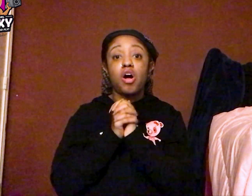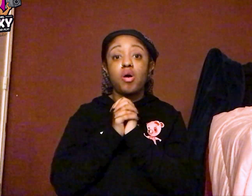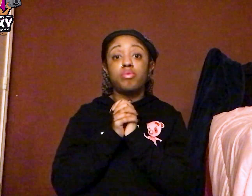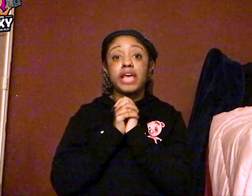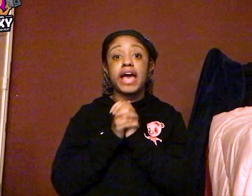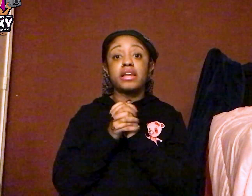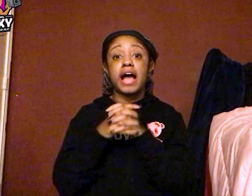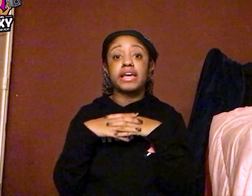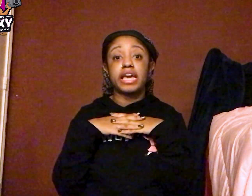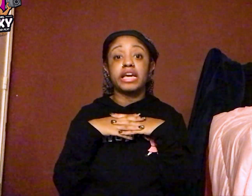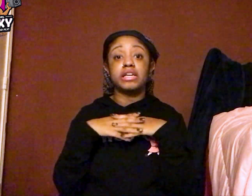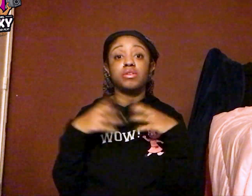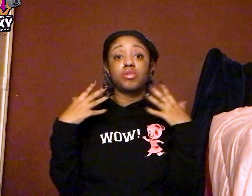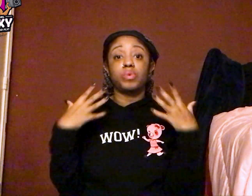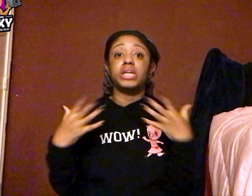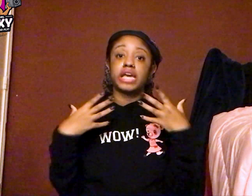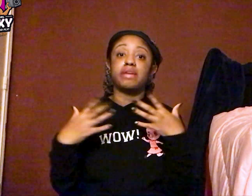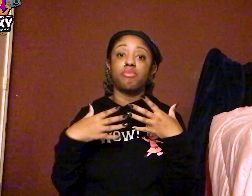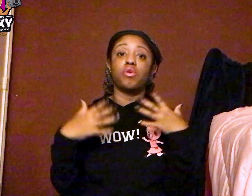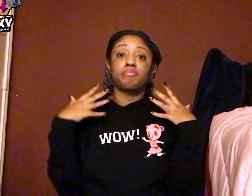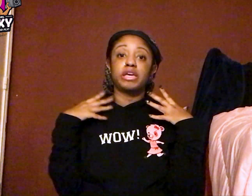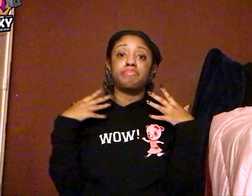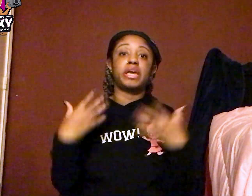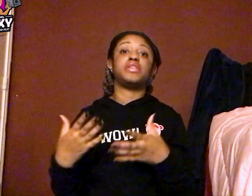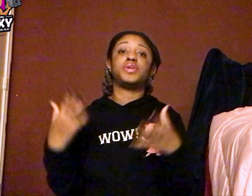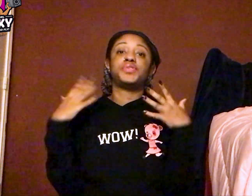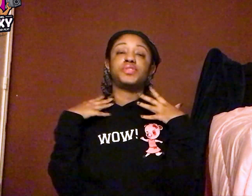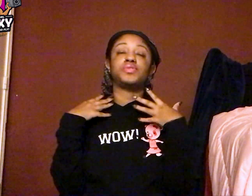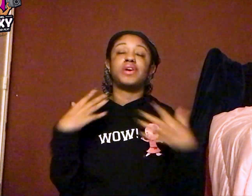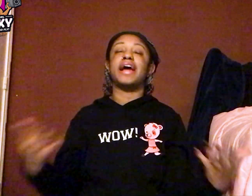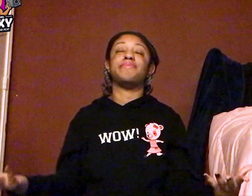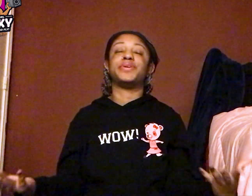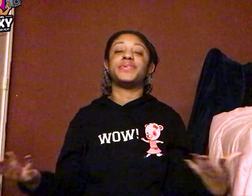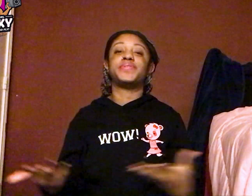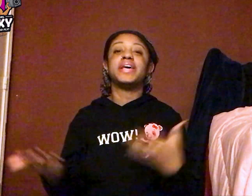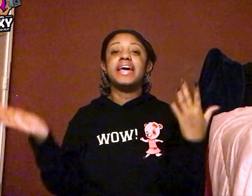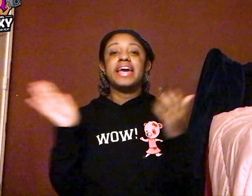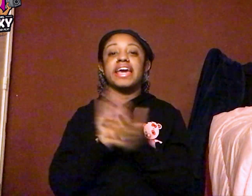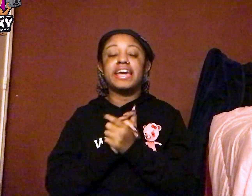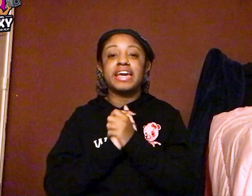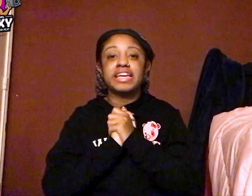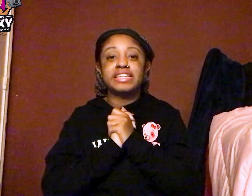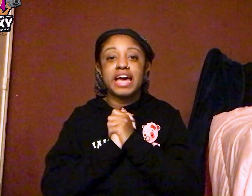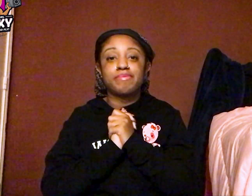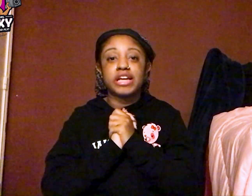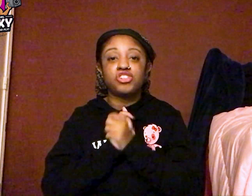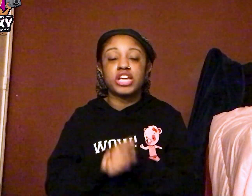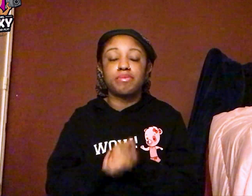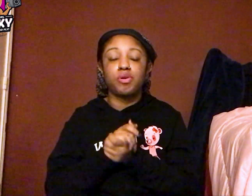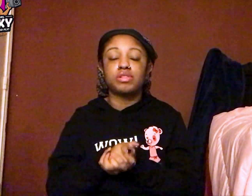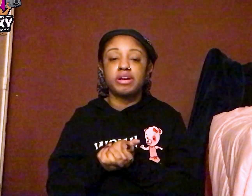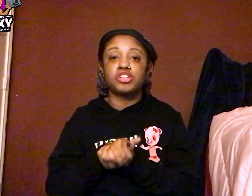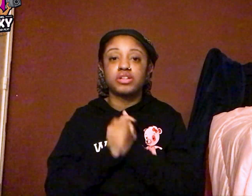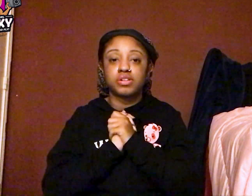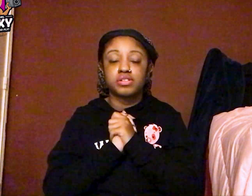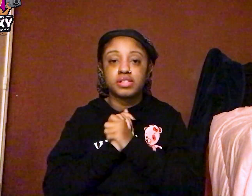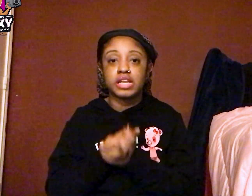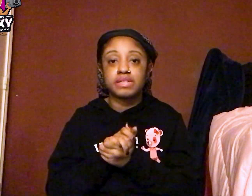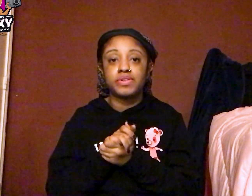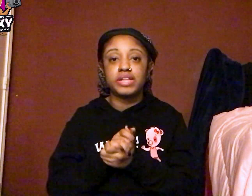hope that we gain more Pink Panther subscribers, and that both of my channels are successful. And